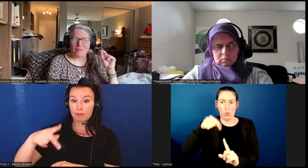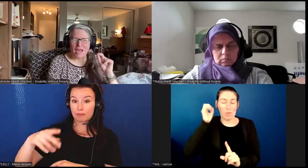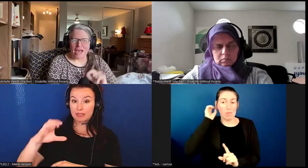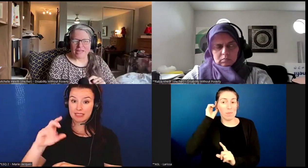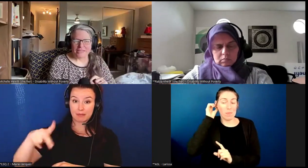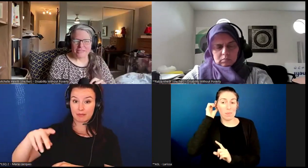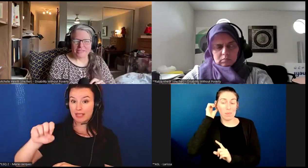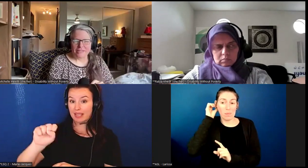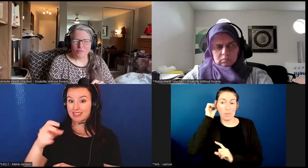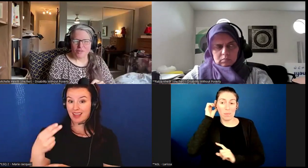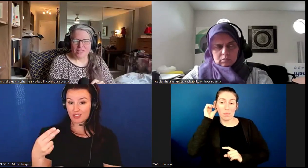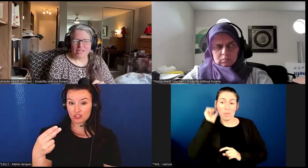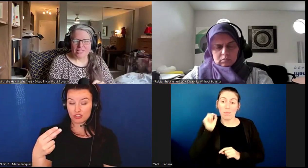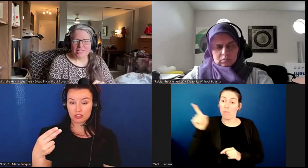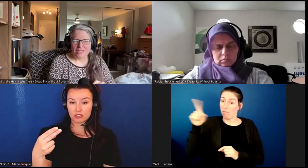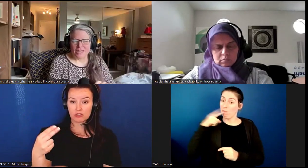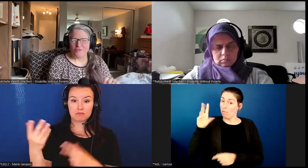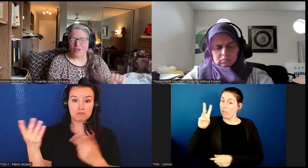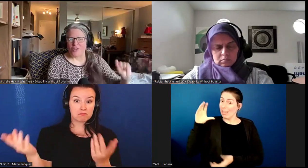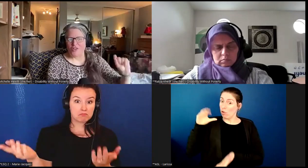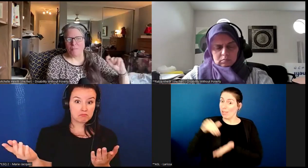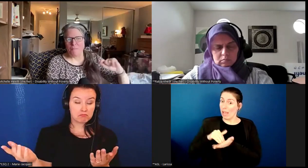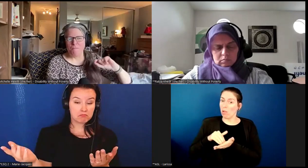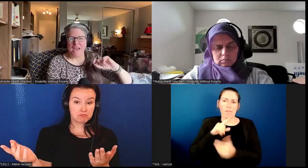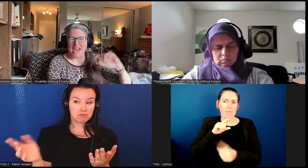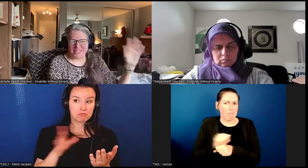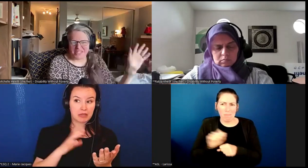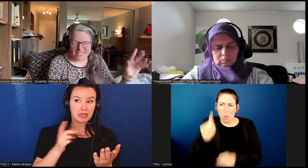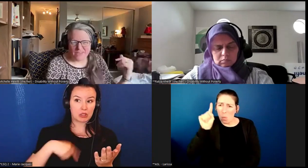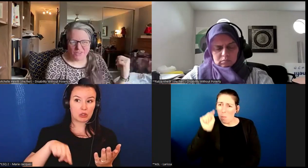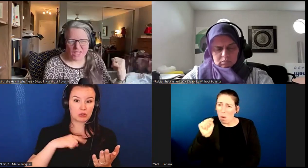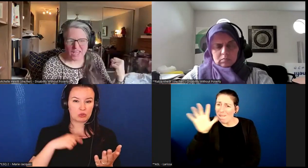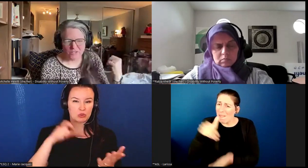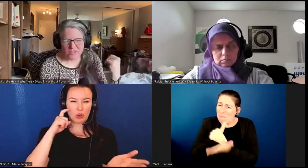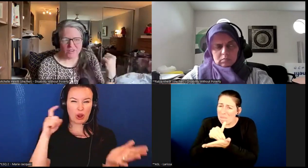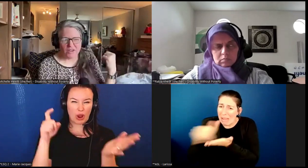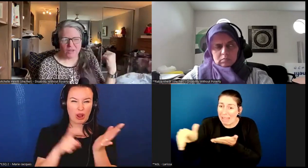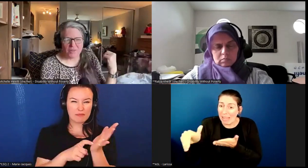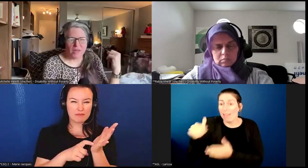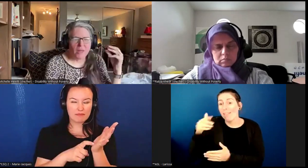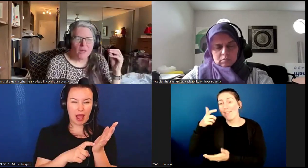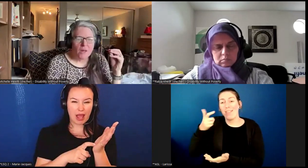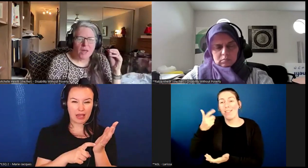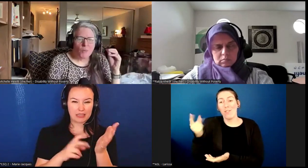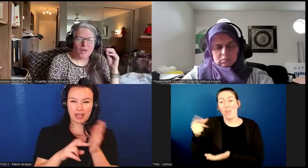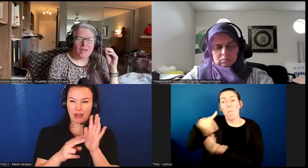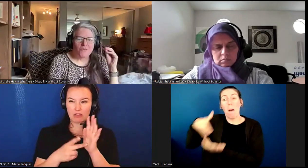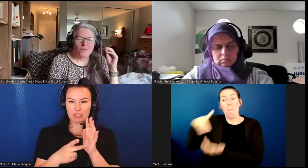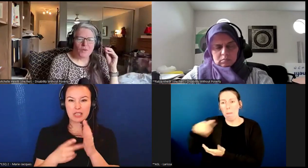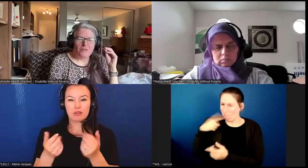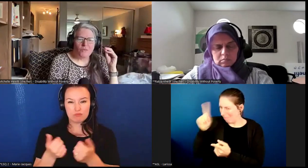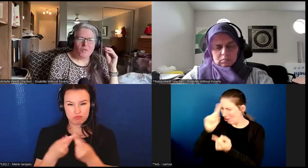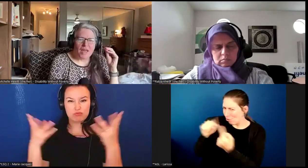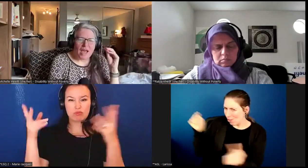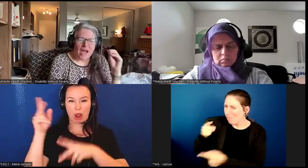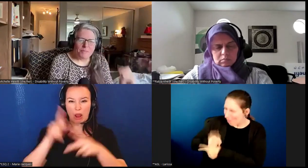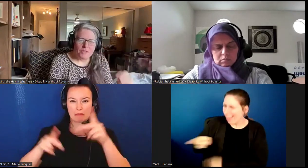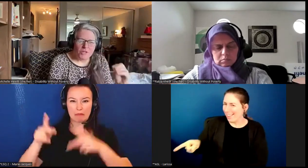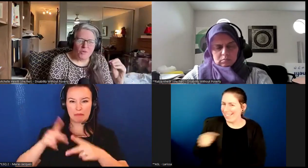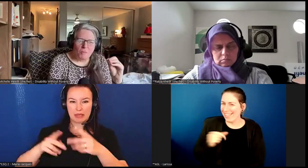leaving behind with this, even at the best. See, even Leo doesn't agree with it. Even